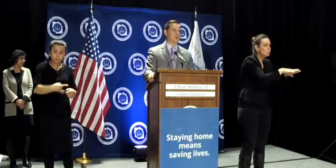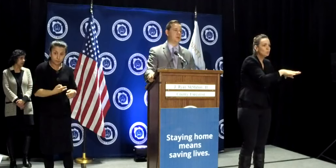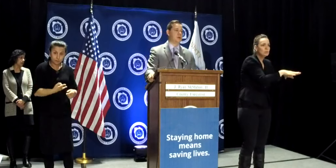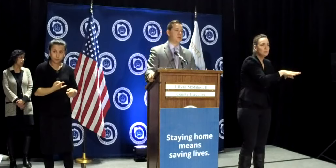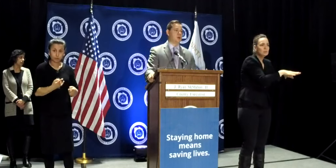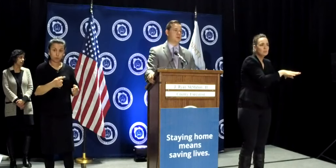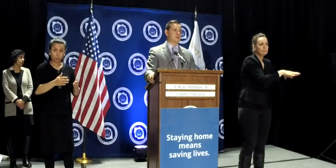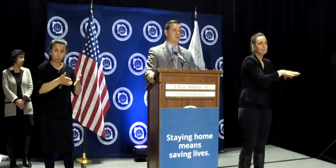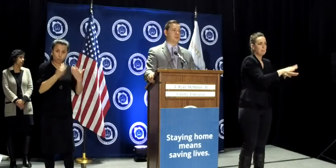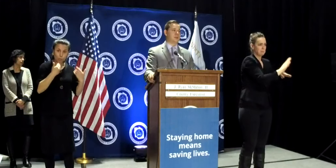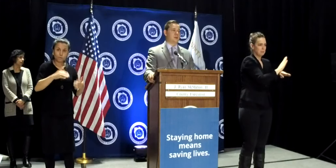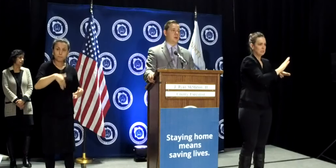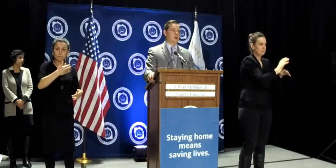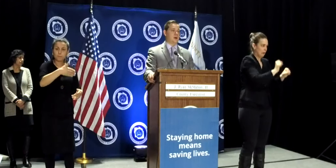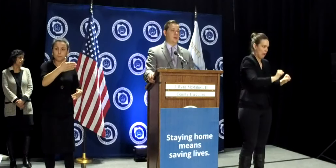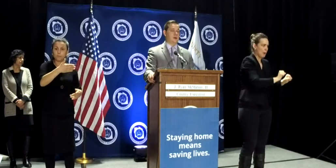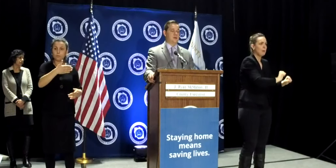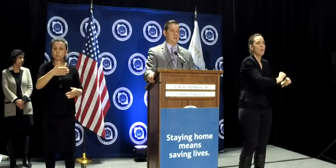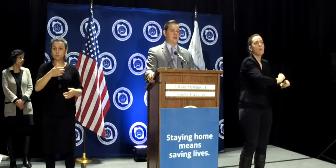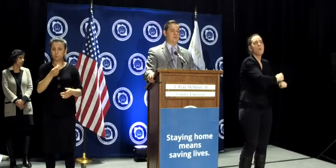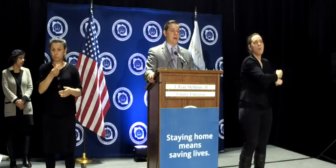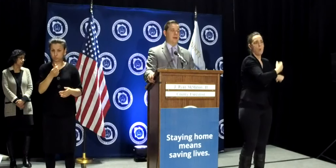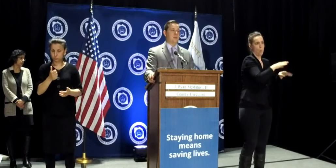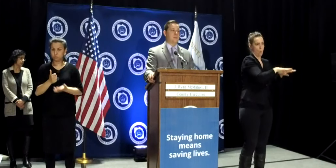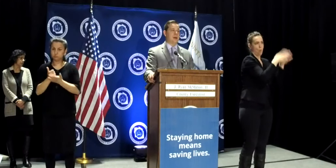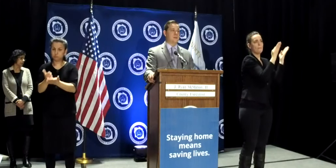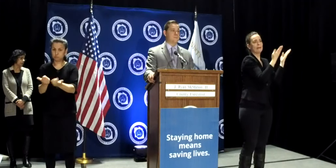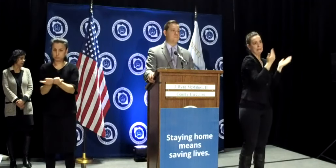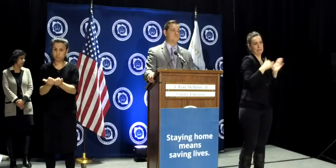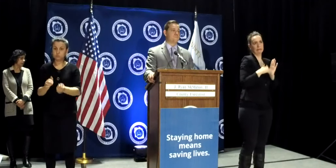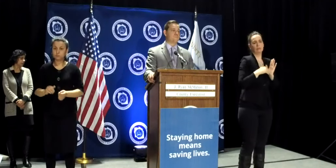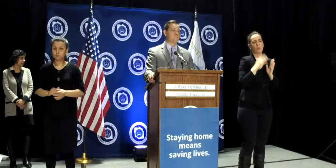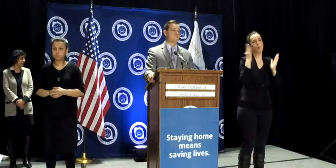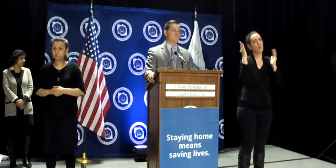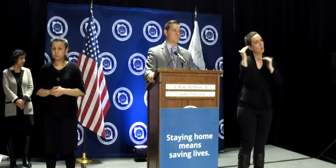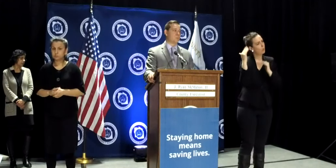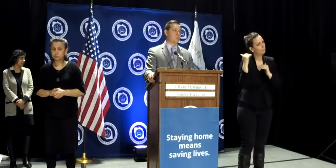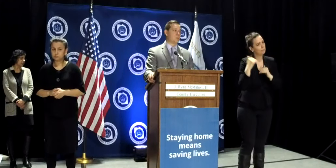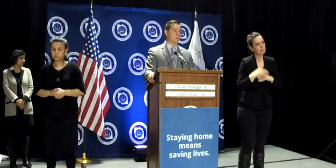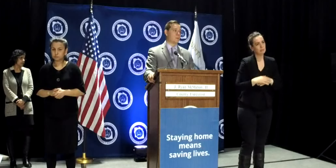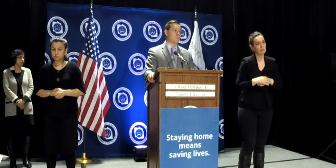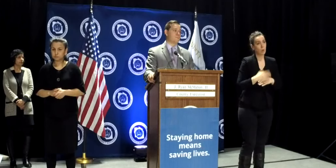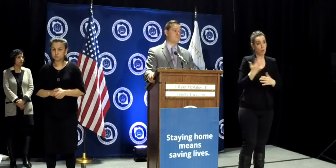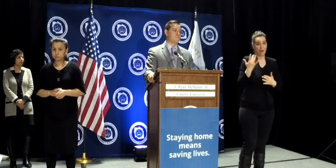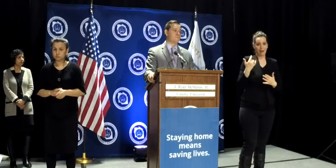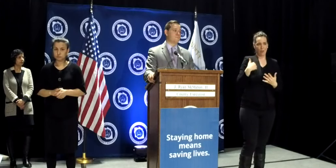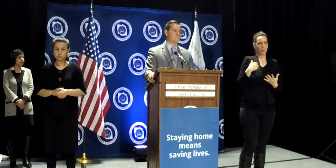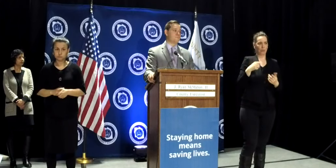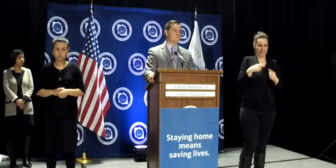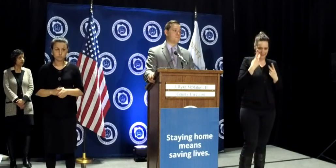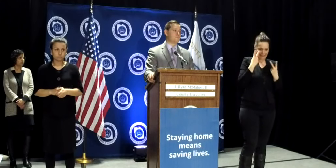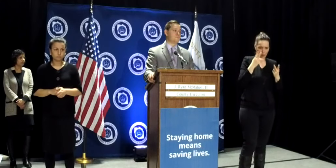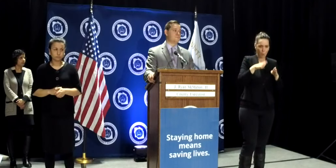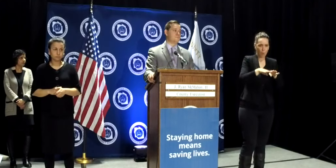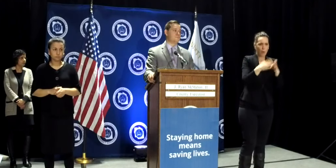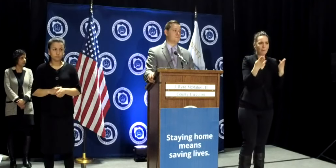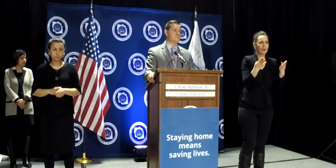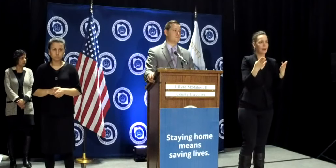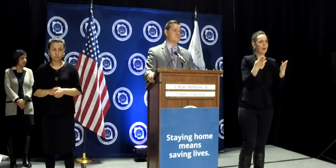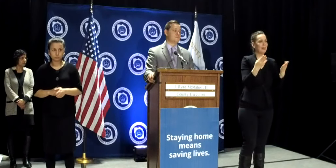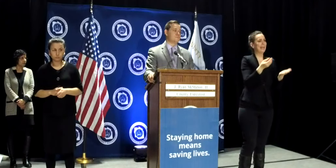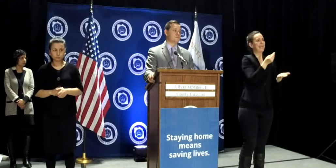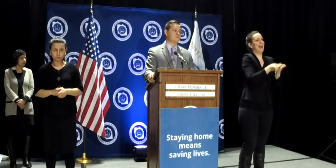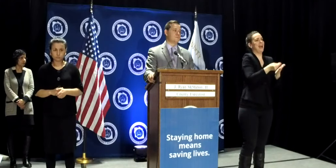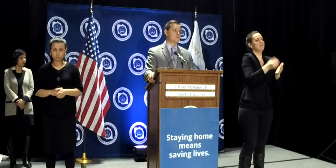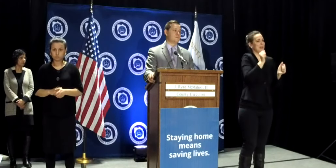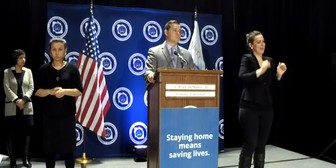and we can start to see ourselves back on the mend. So what are the numbers you need to see in order to start easing some of these